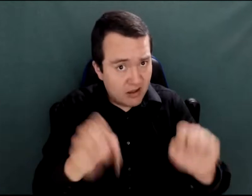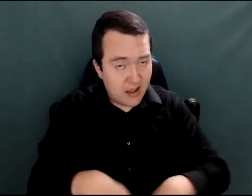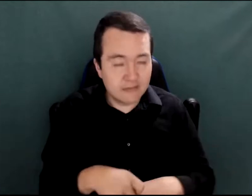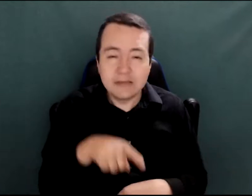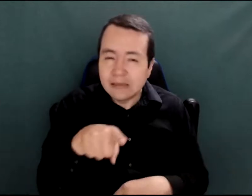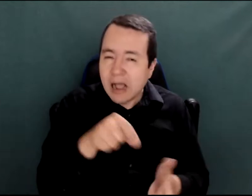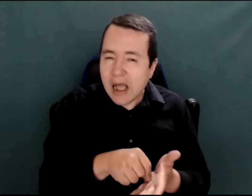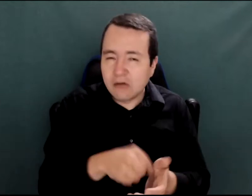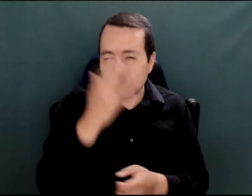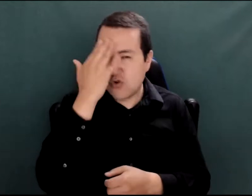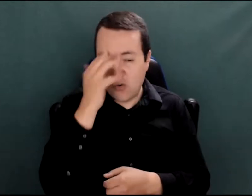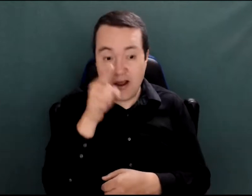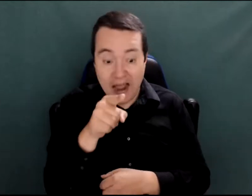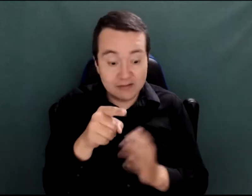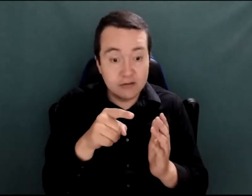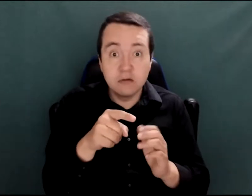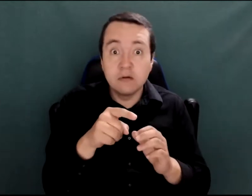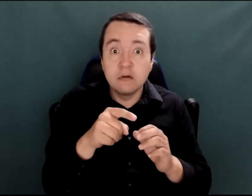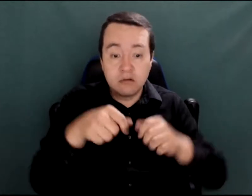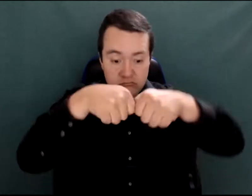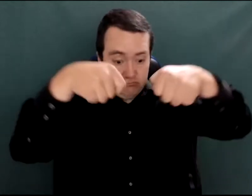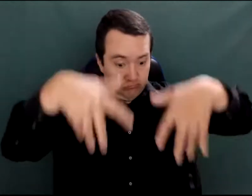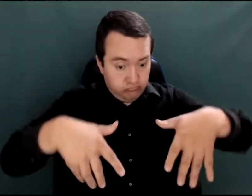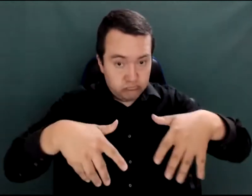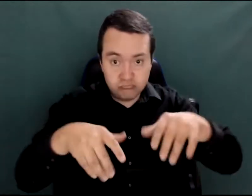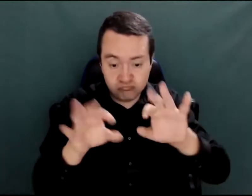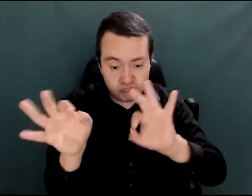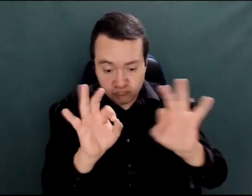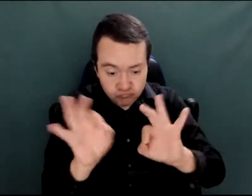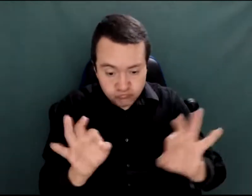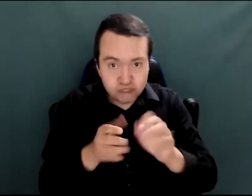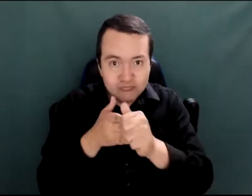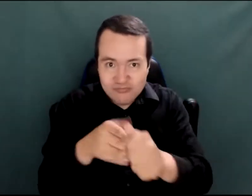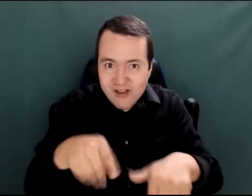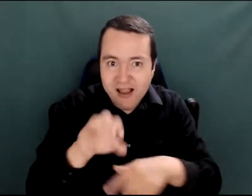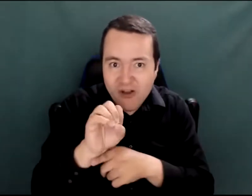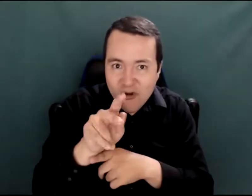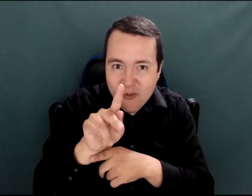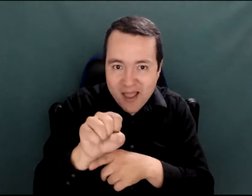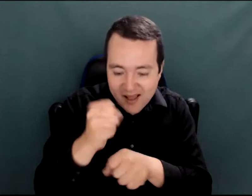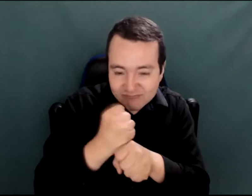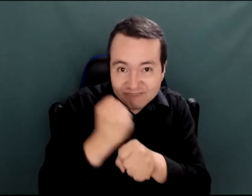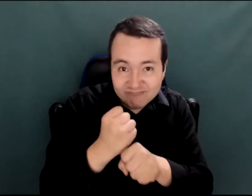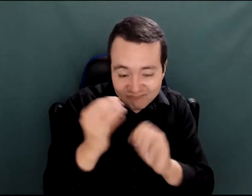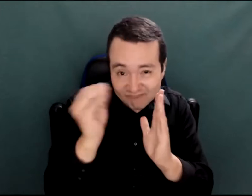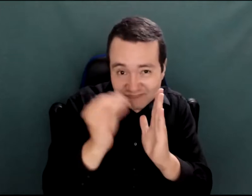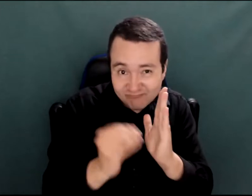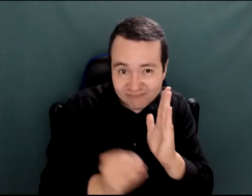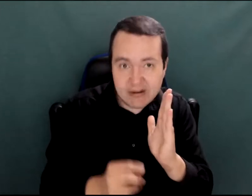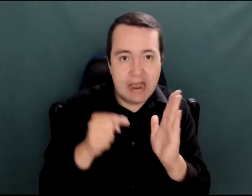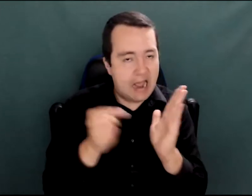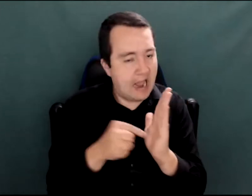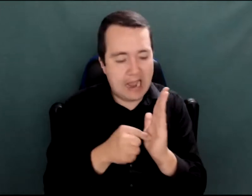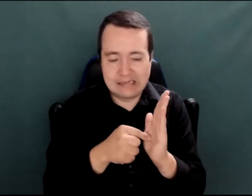this, we are certain that we will have a methodology, an instrument that provides us with a vision of